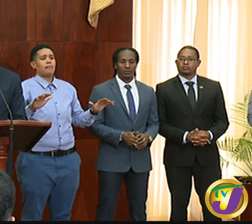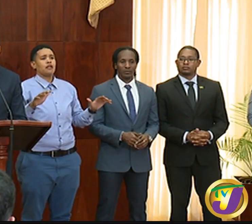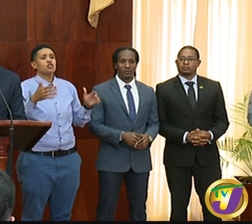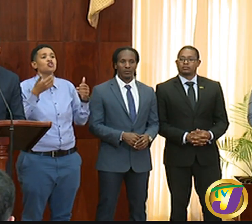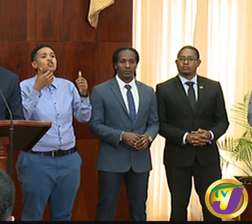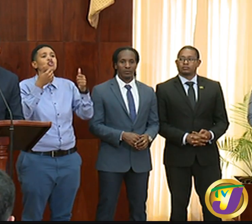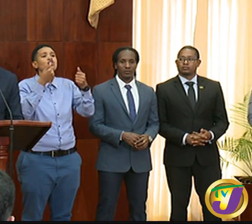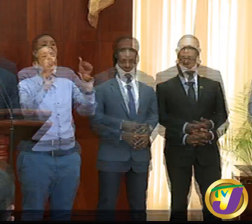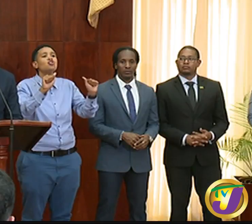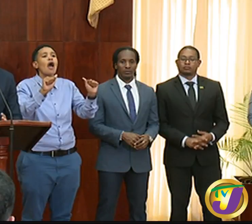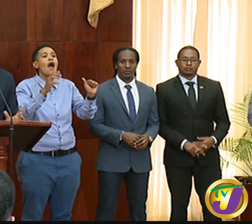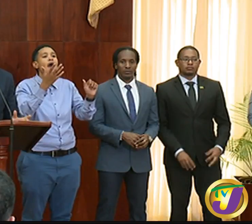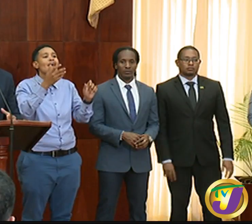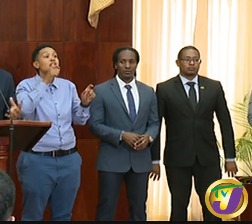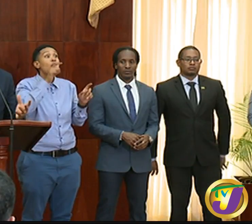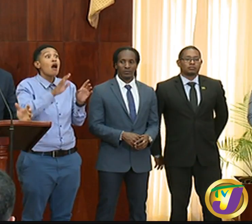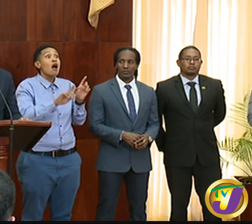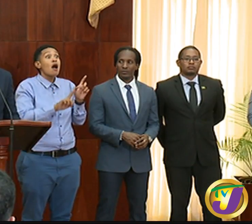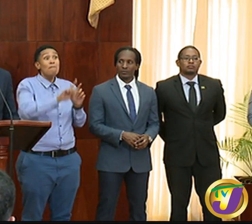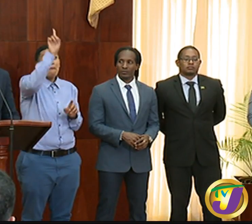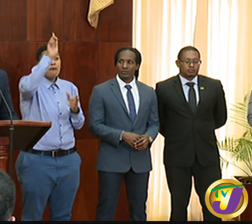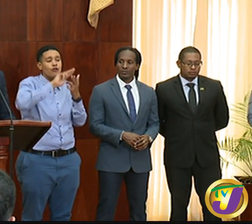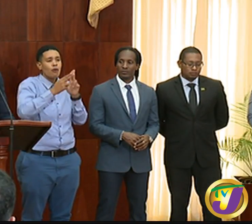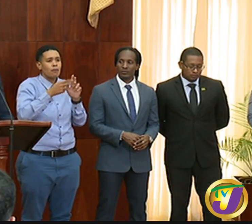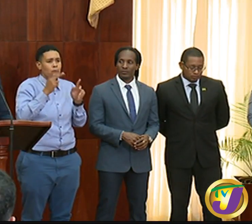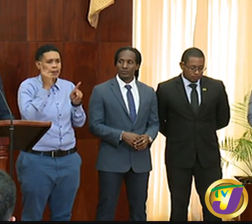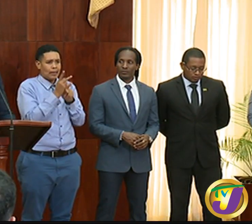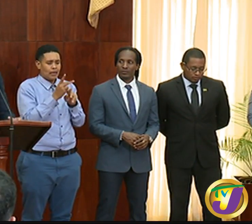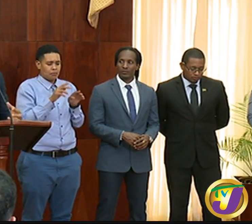they are using in